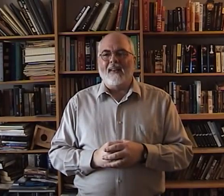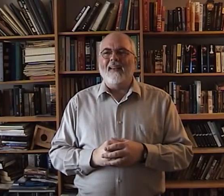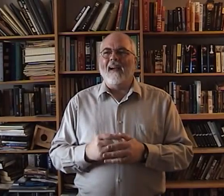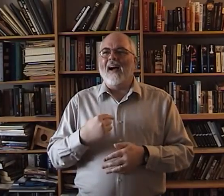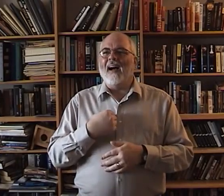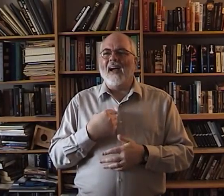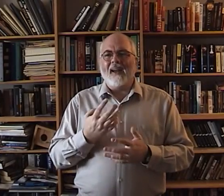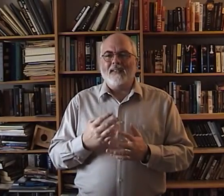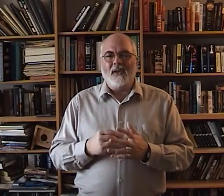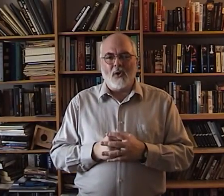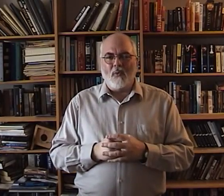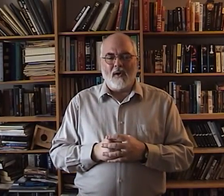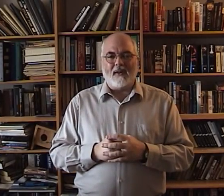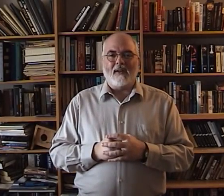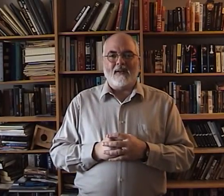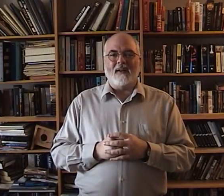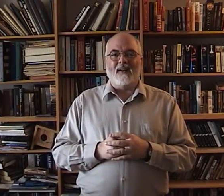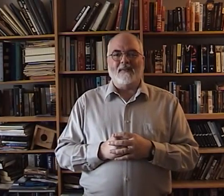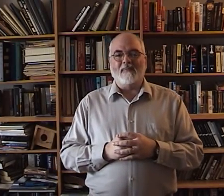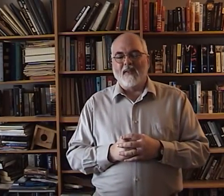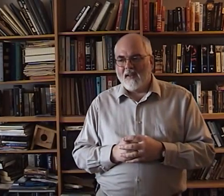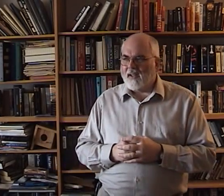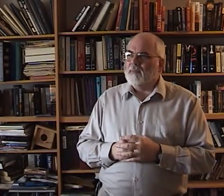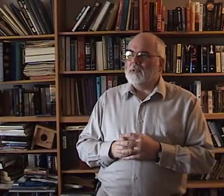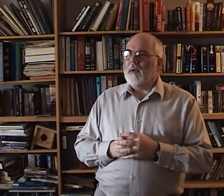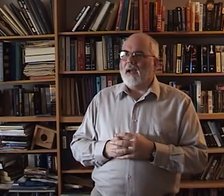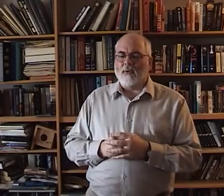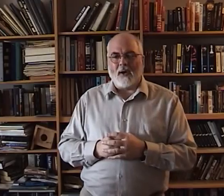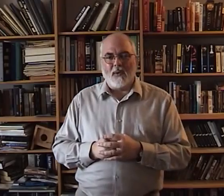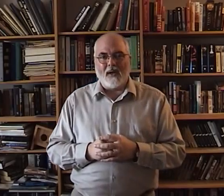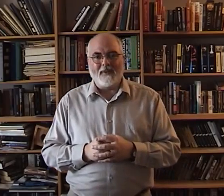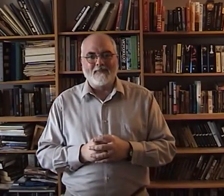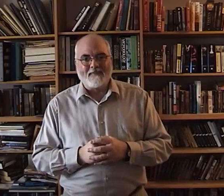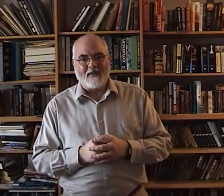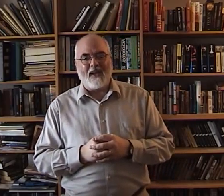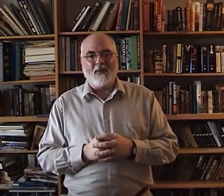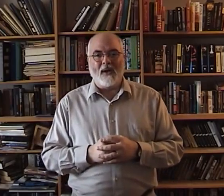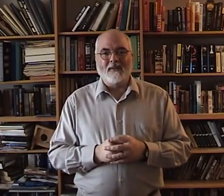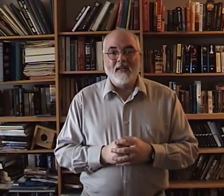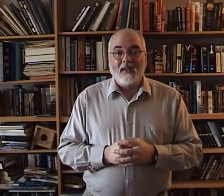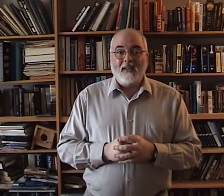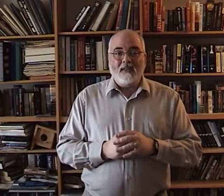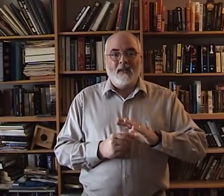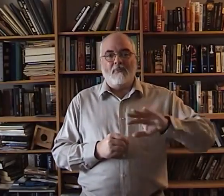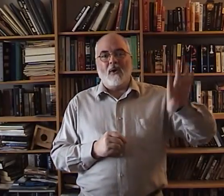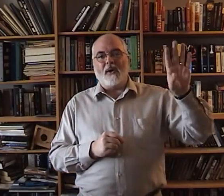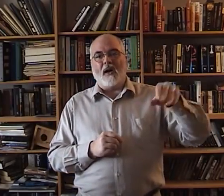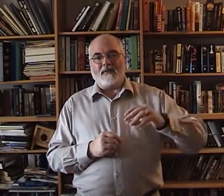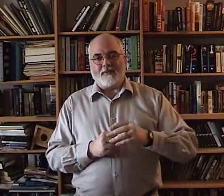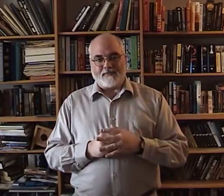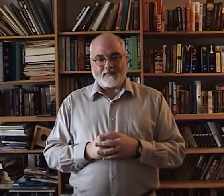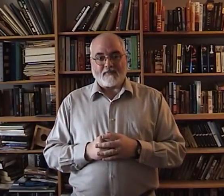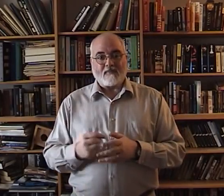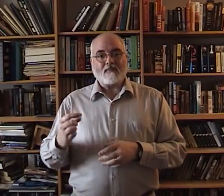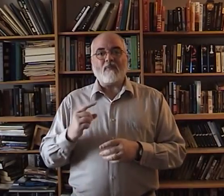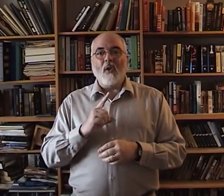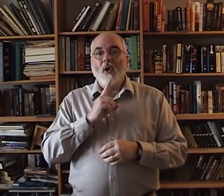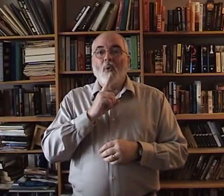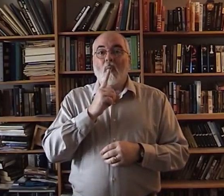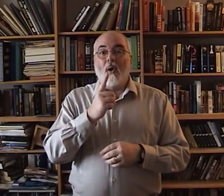think I is the only one that comes to mind right away. Anyway, blow it off.